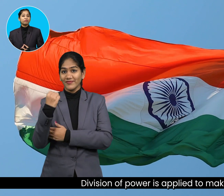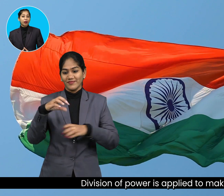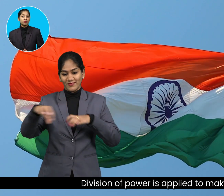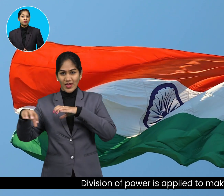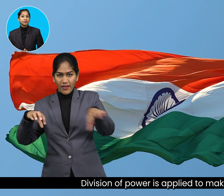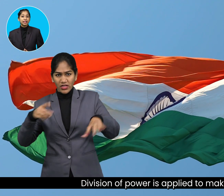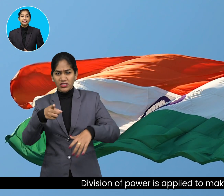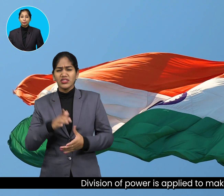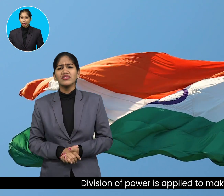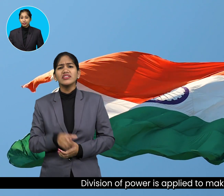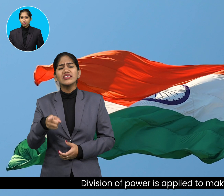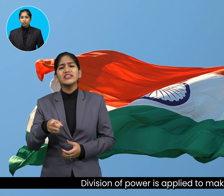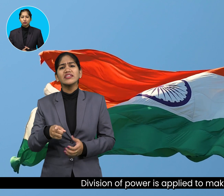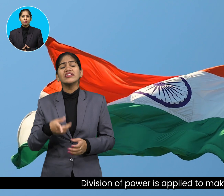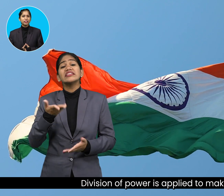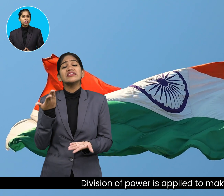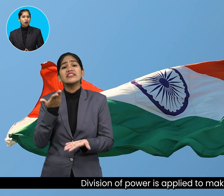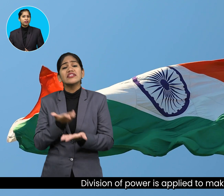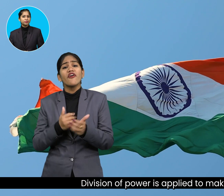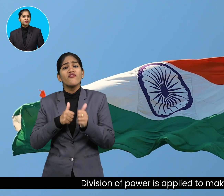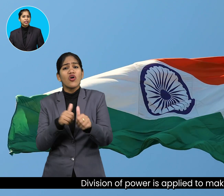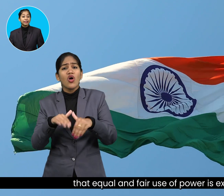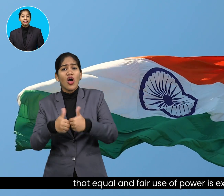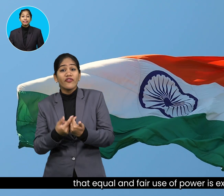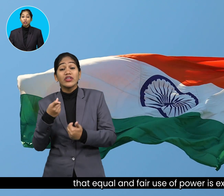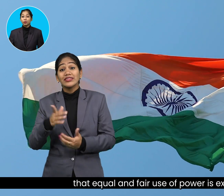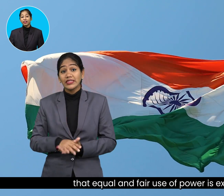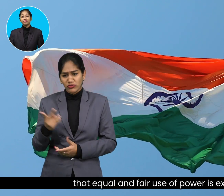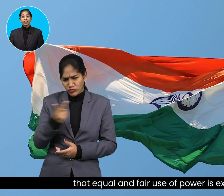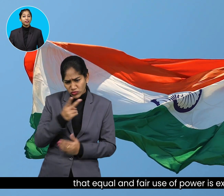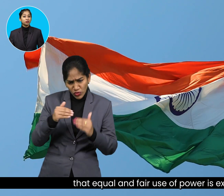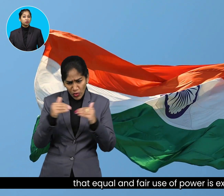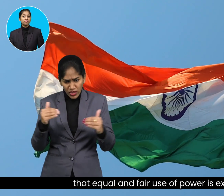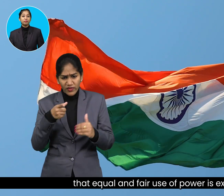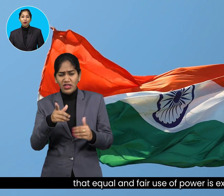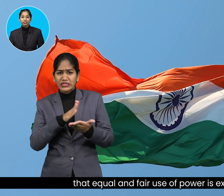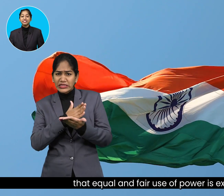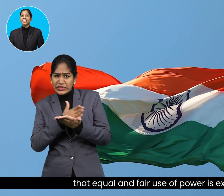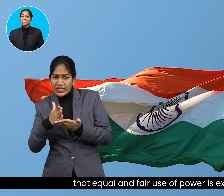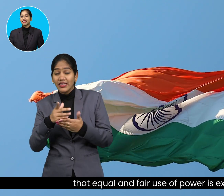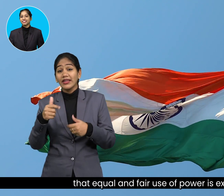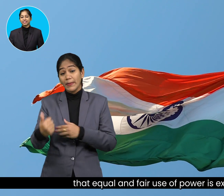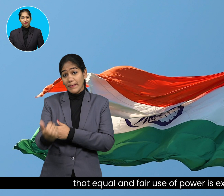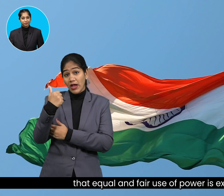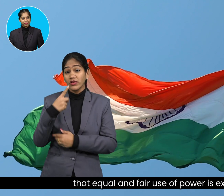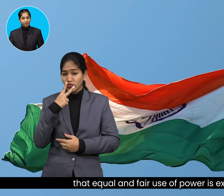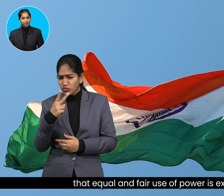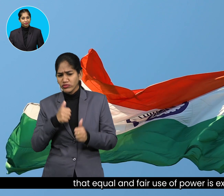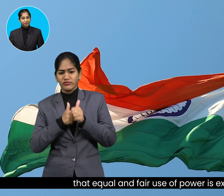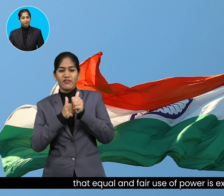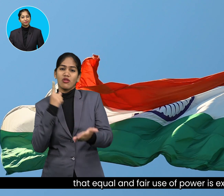Division of power is applied to make sure that equal and fair use of power is exercised.